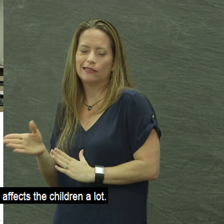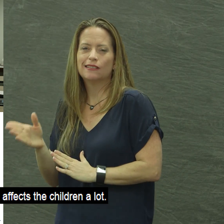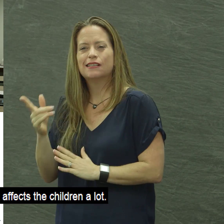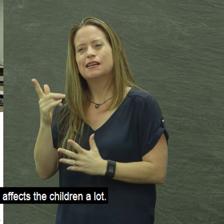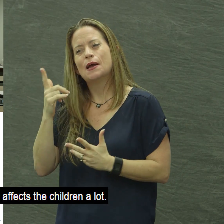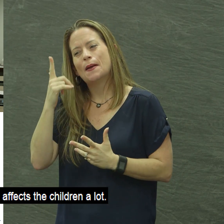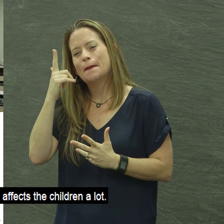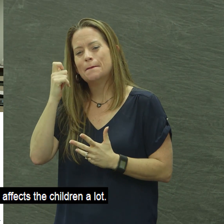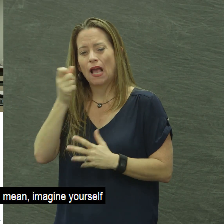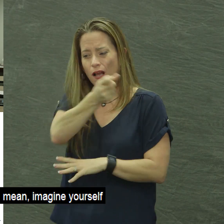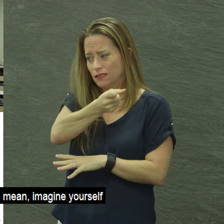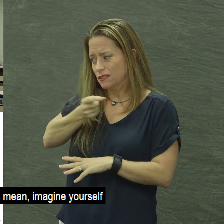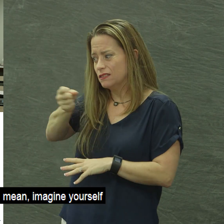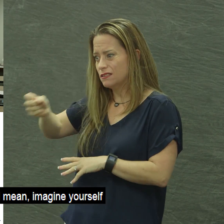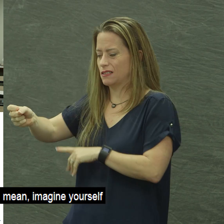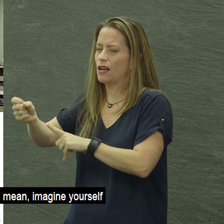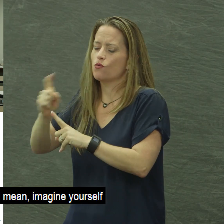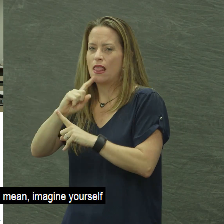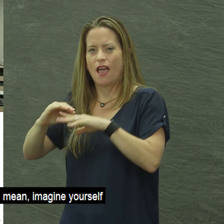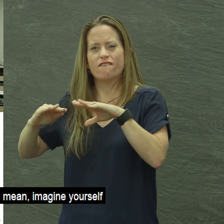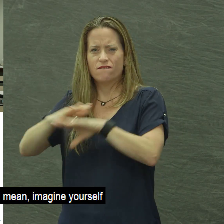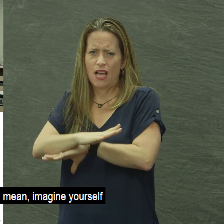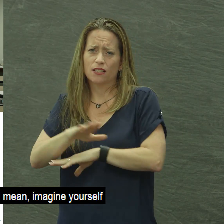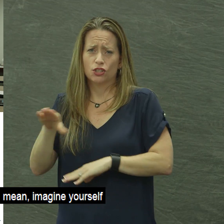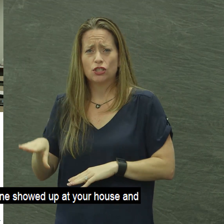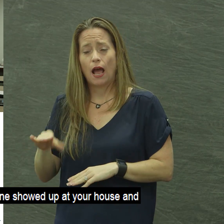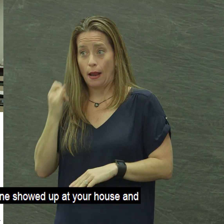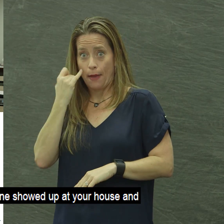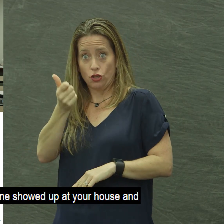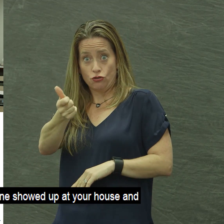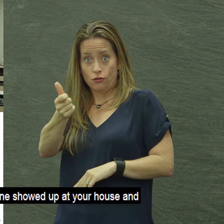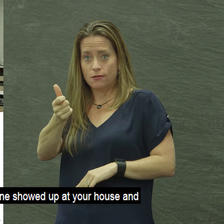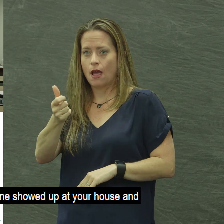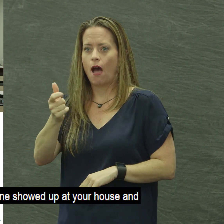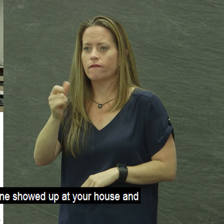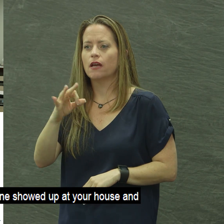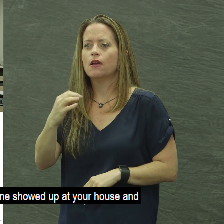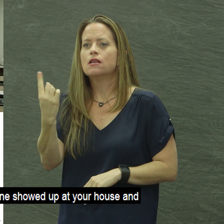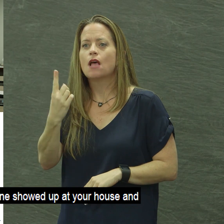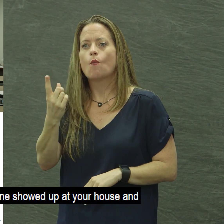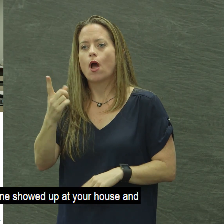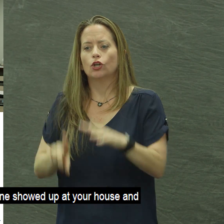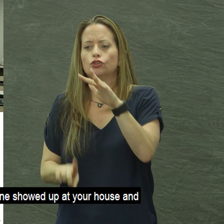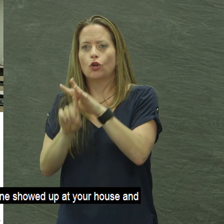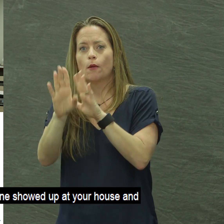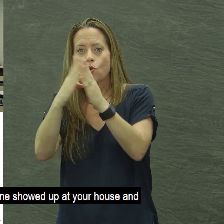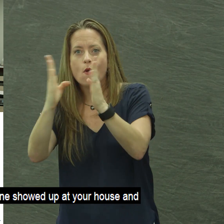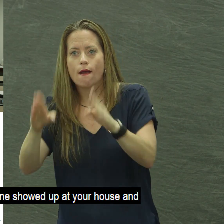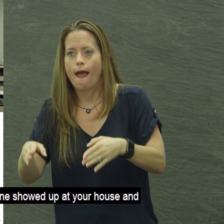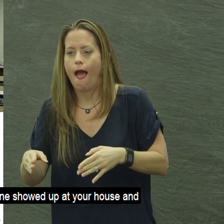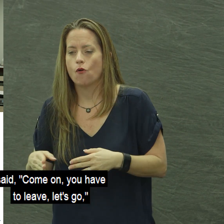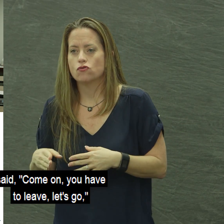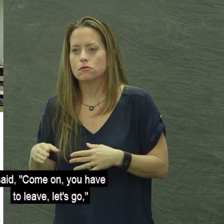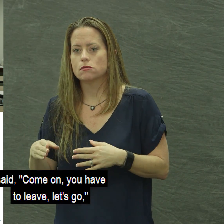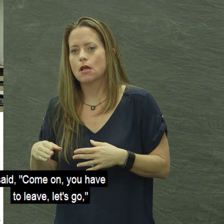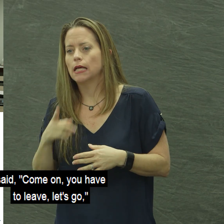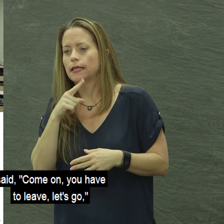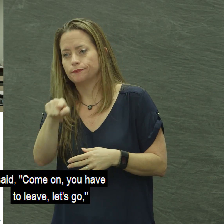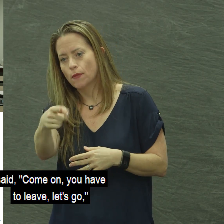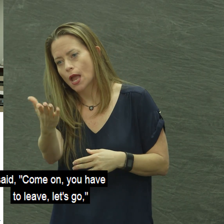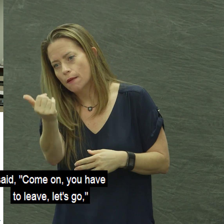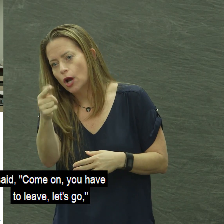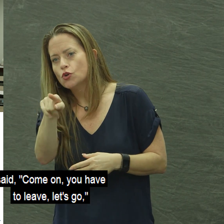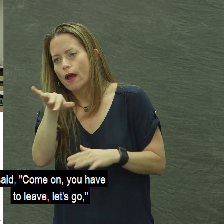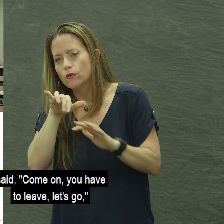it affects the children a lot. I mean, imagine yourself if someone showed up at your house and said, come on, you